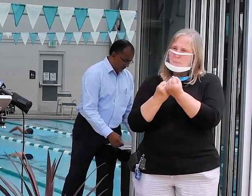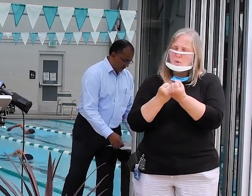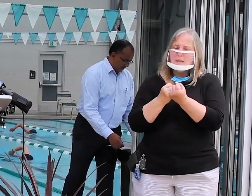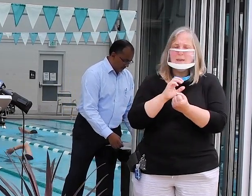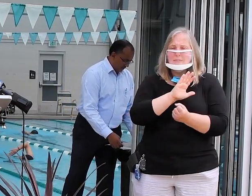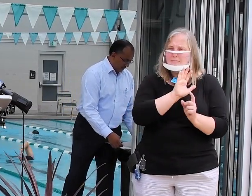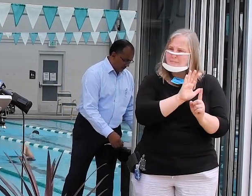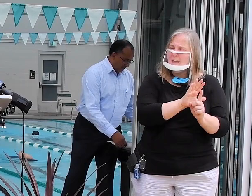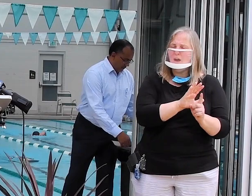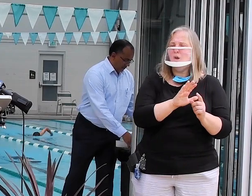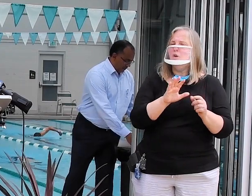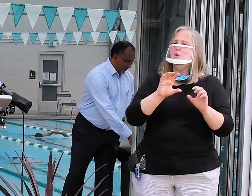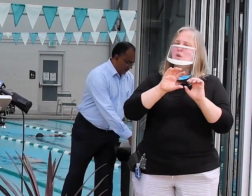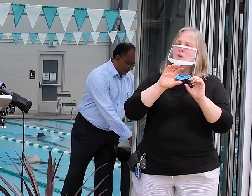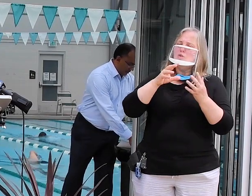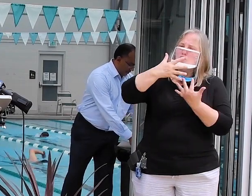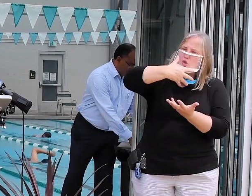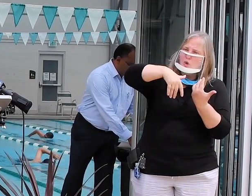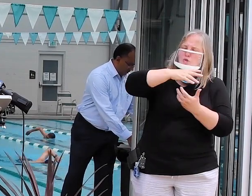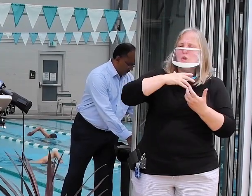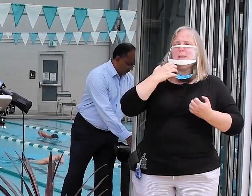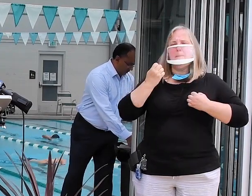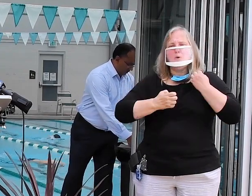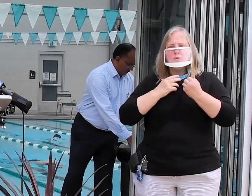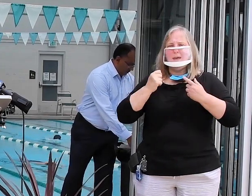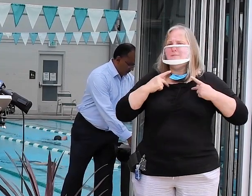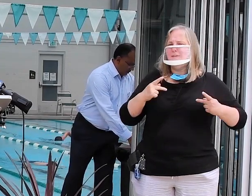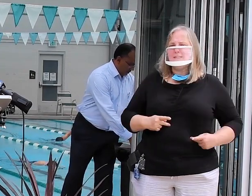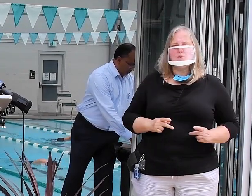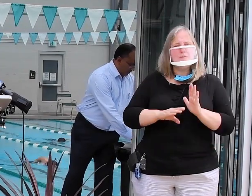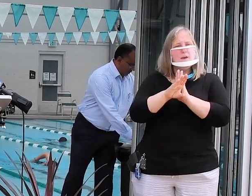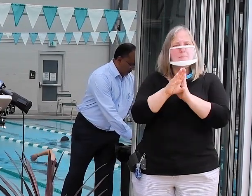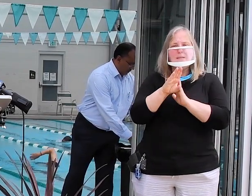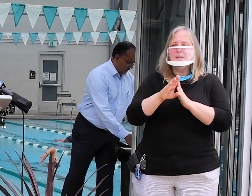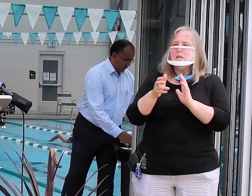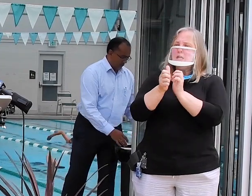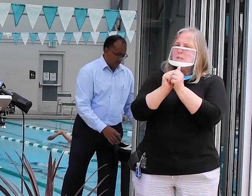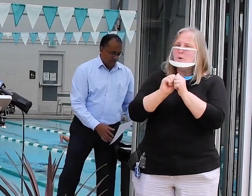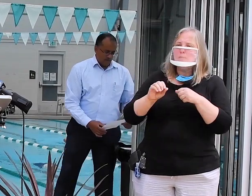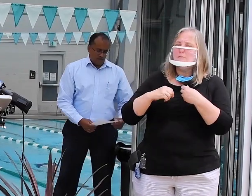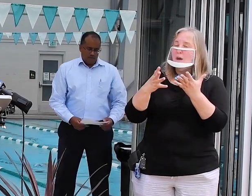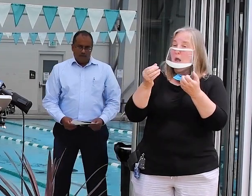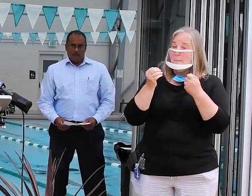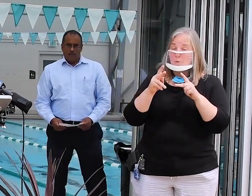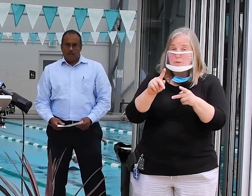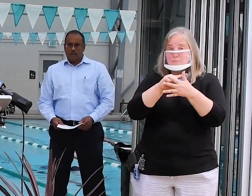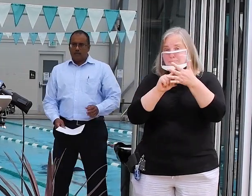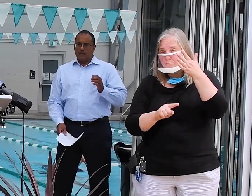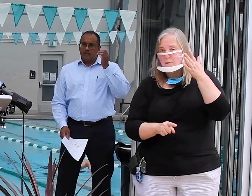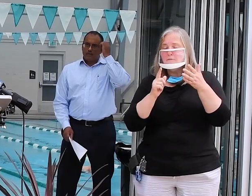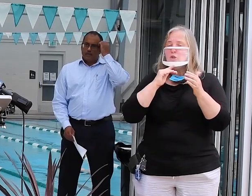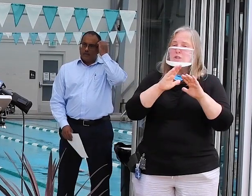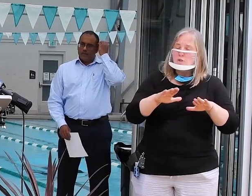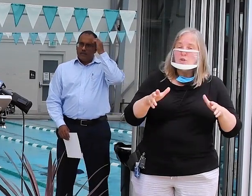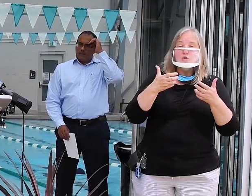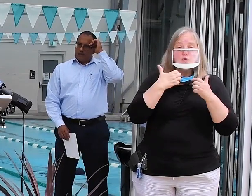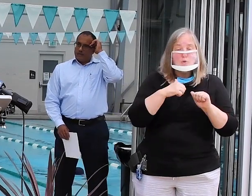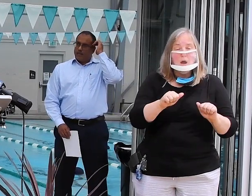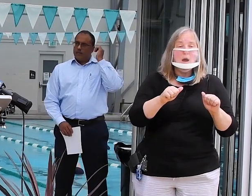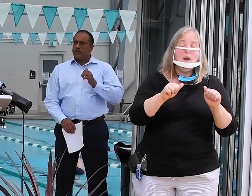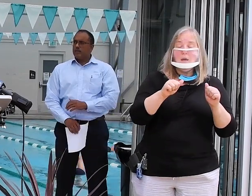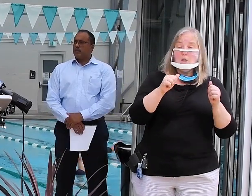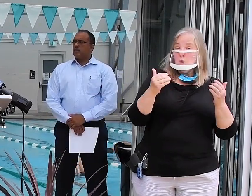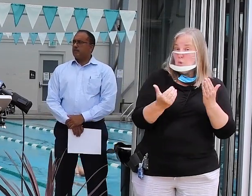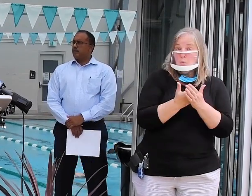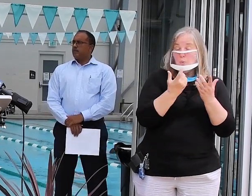social, emotional, and physical development. Sports provide opportunities for children to try new